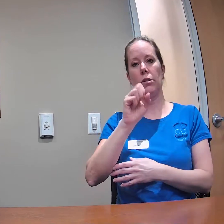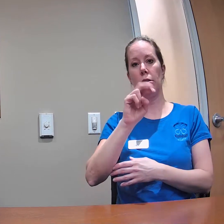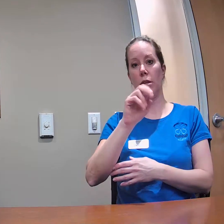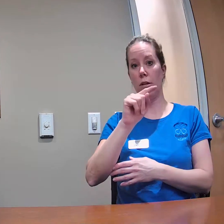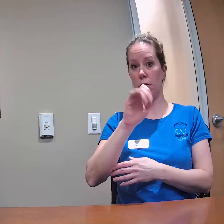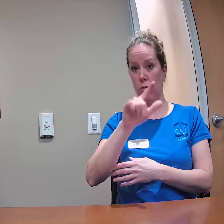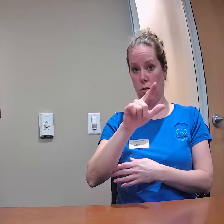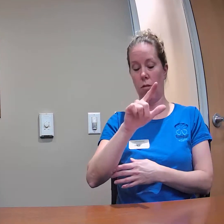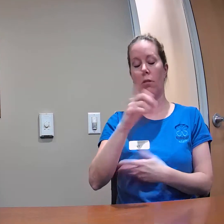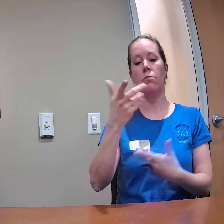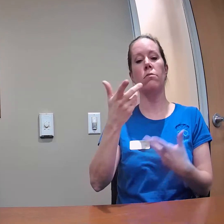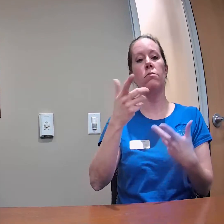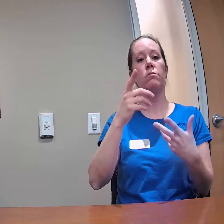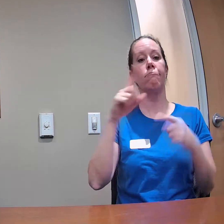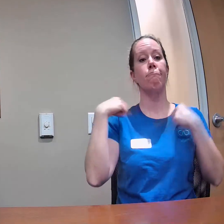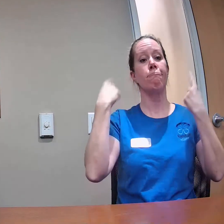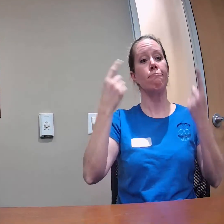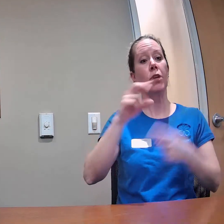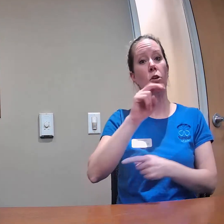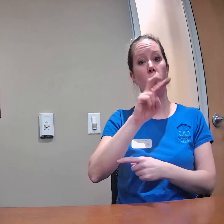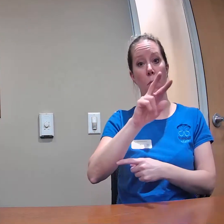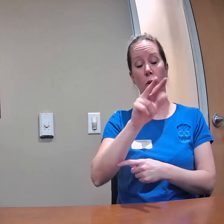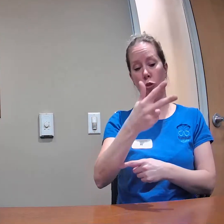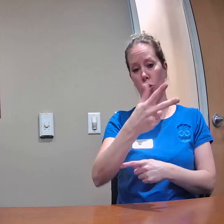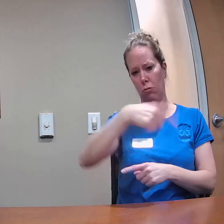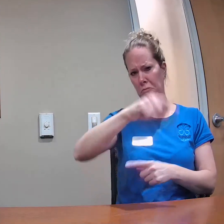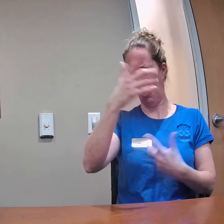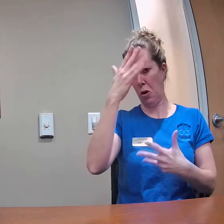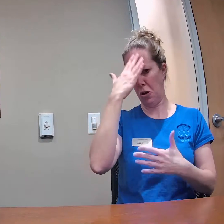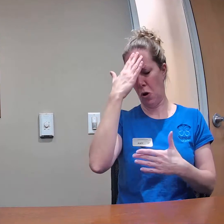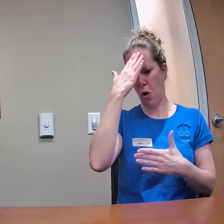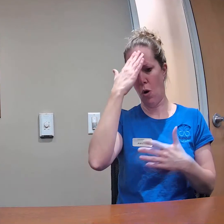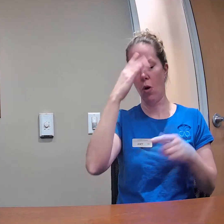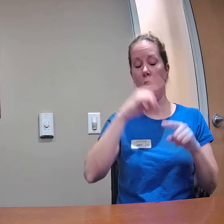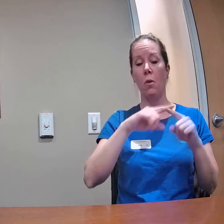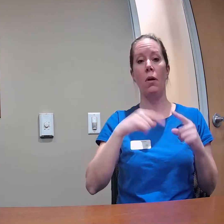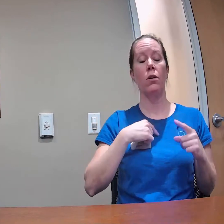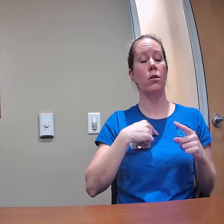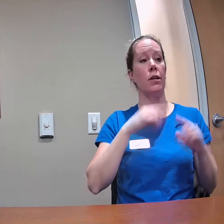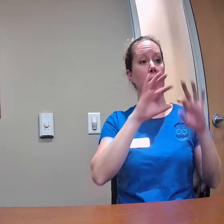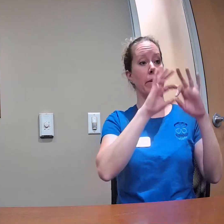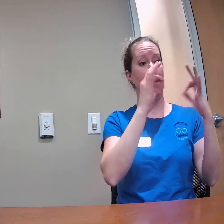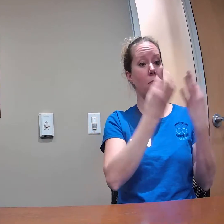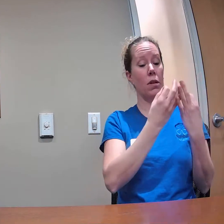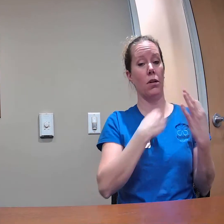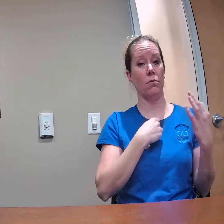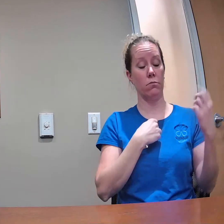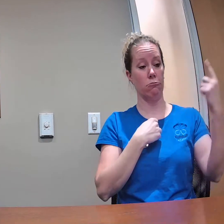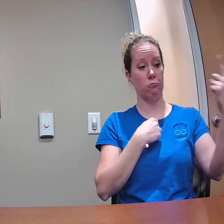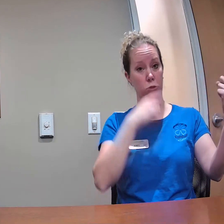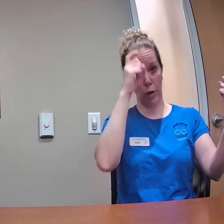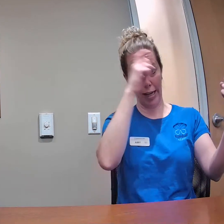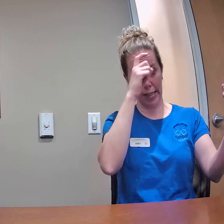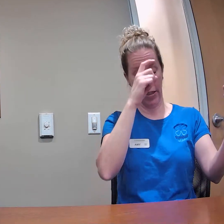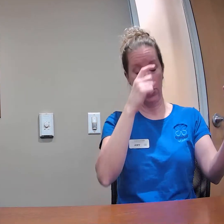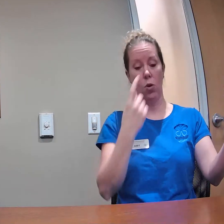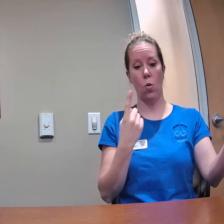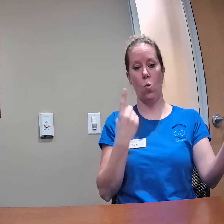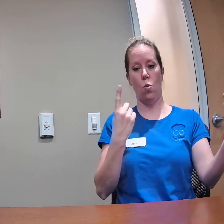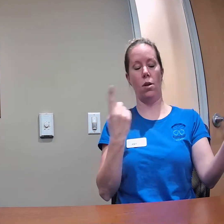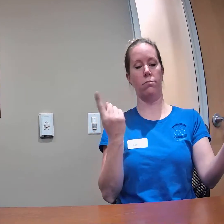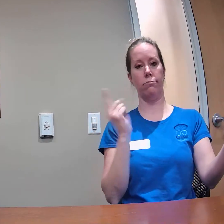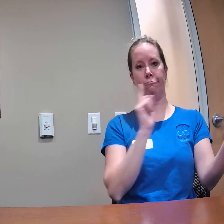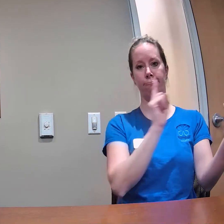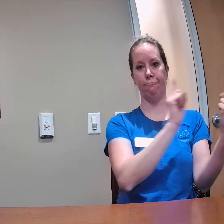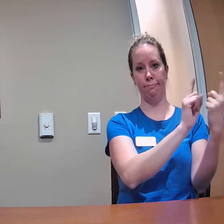that. As of November 3rd, as you know, a maximum of one essential visitor could come and visit